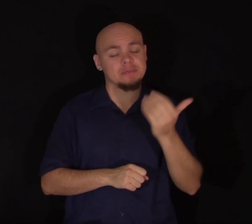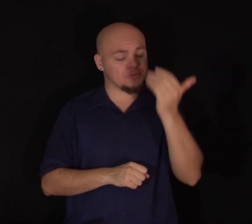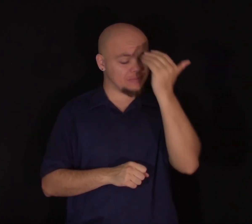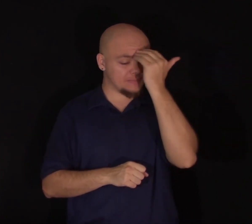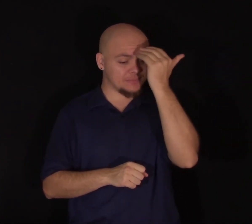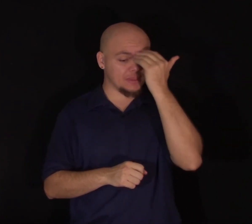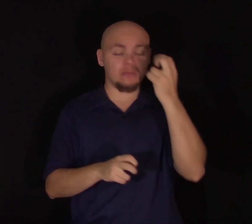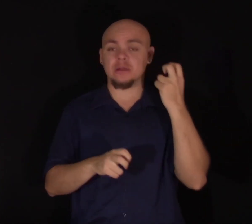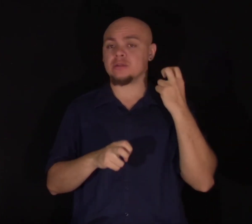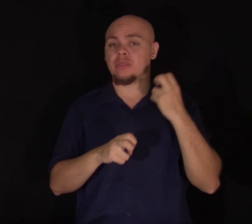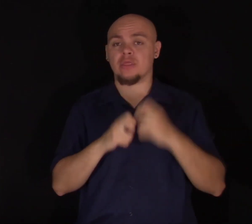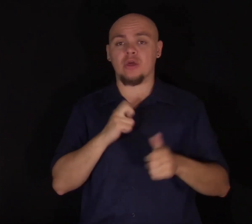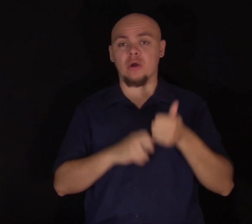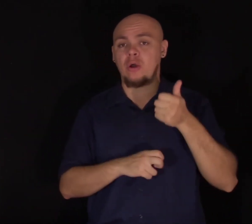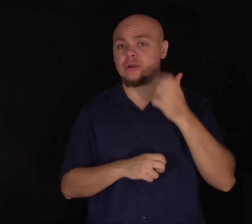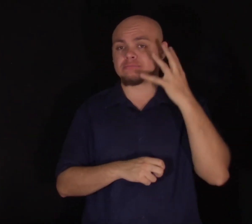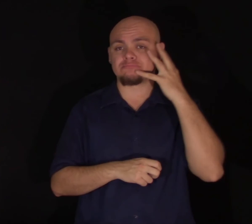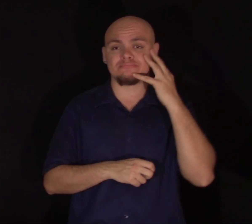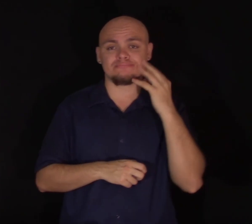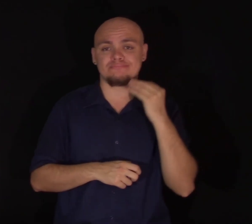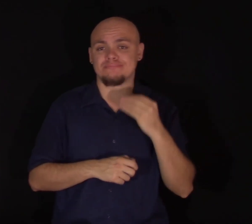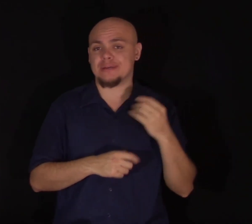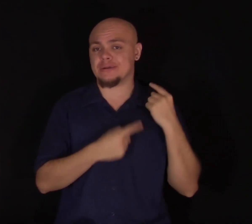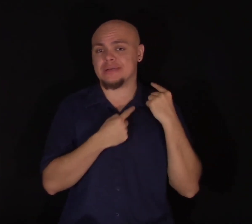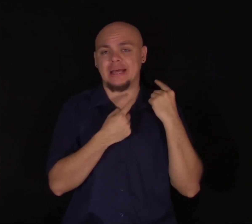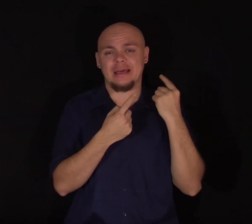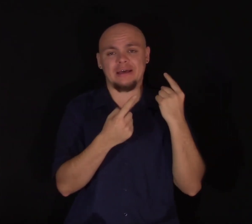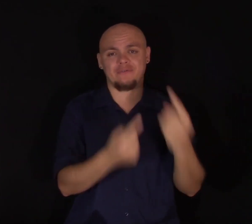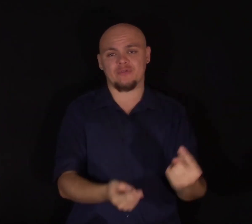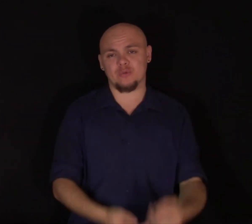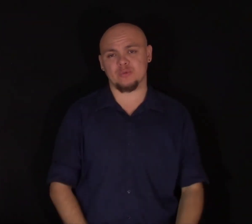hardest thing they've ever done.